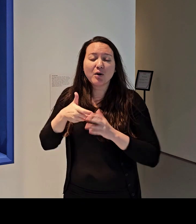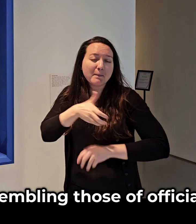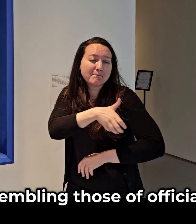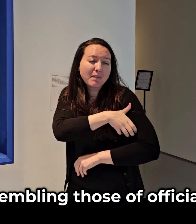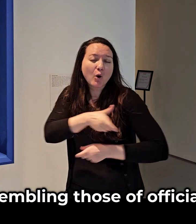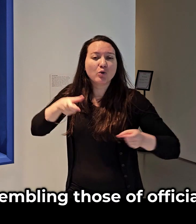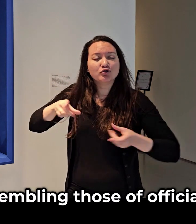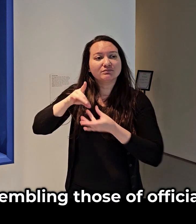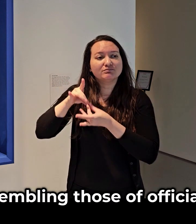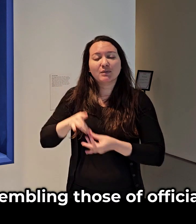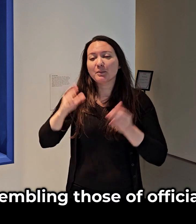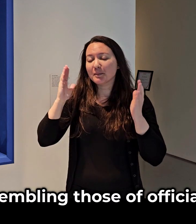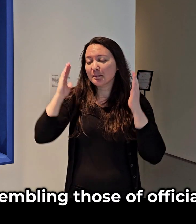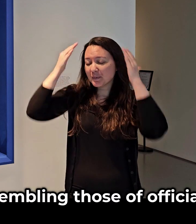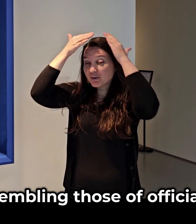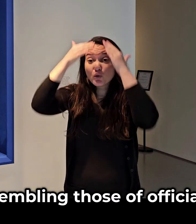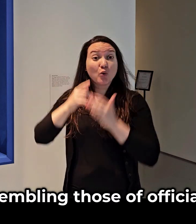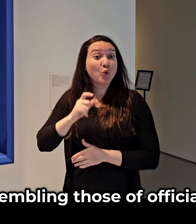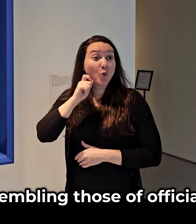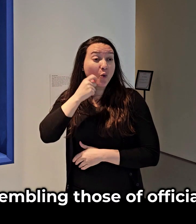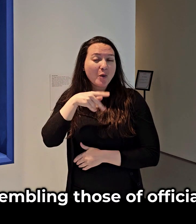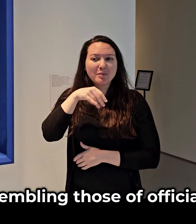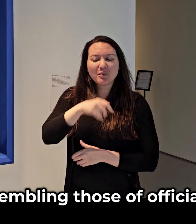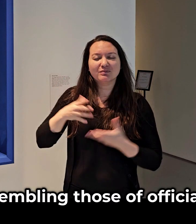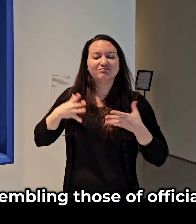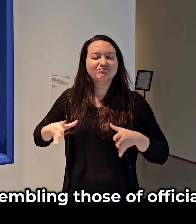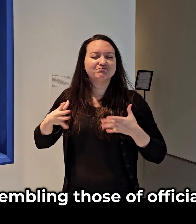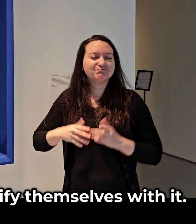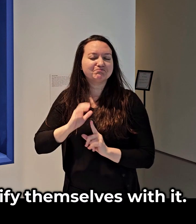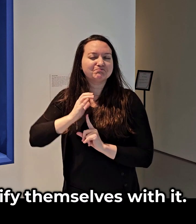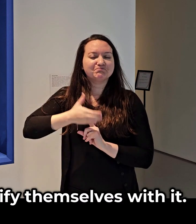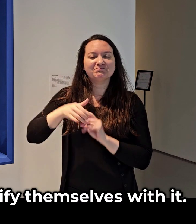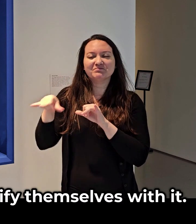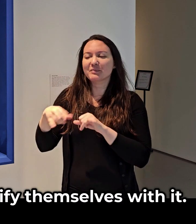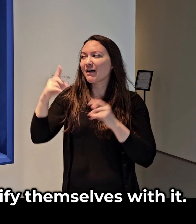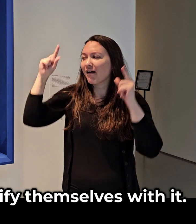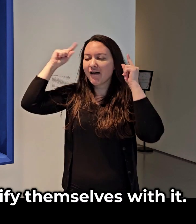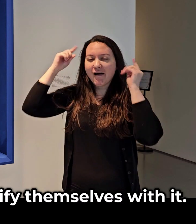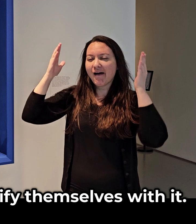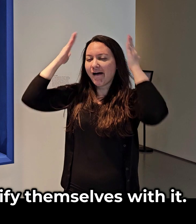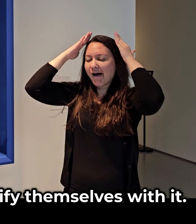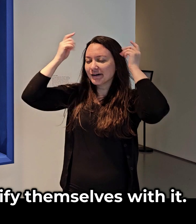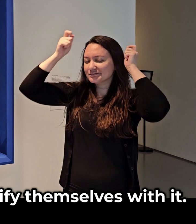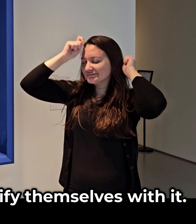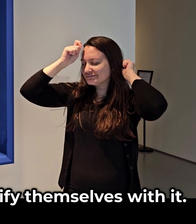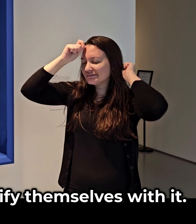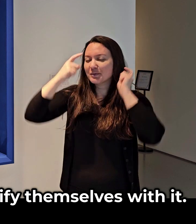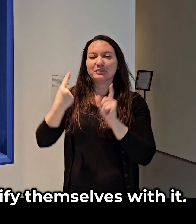The Cool Popes wear hats resembling those of officials within the papacy to identify themselves with